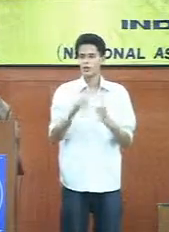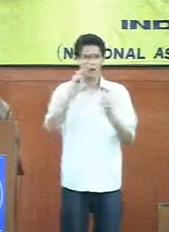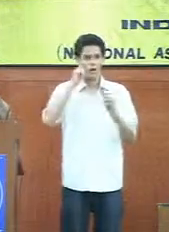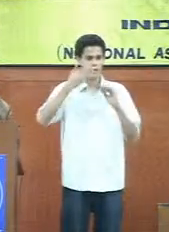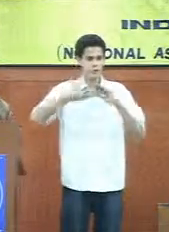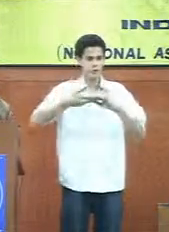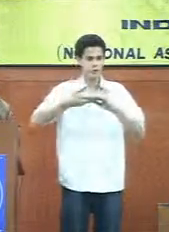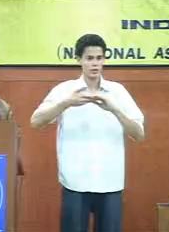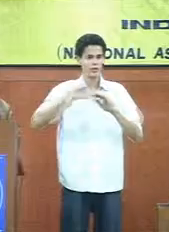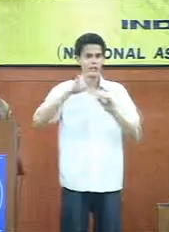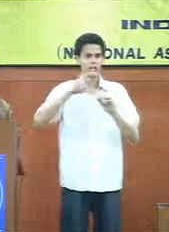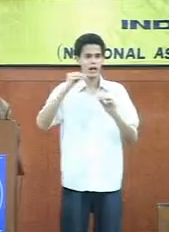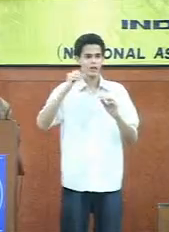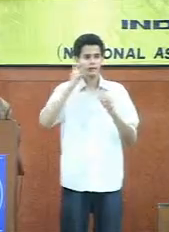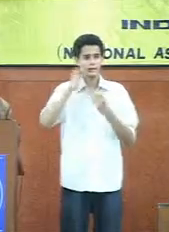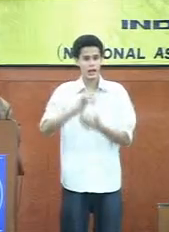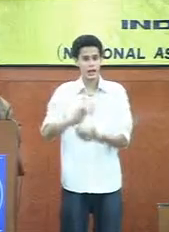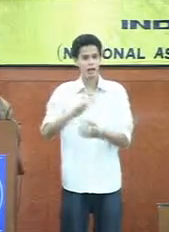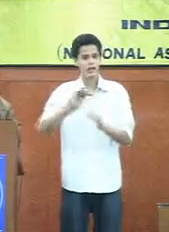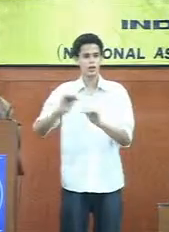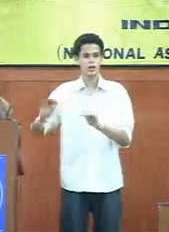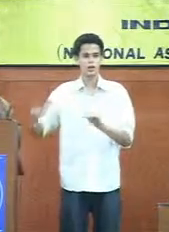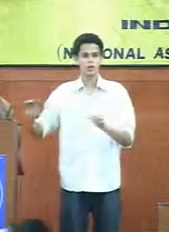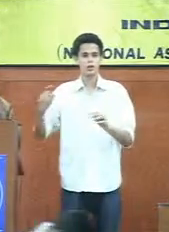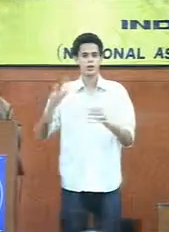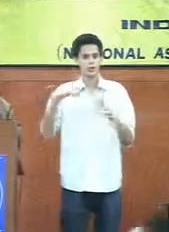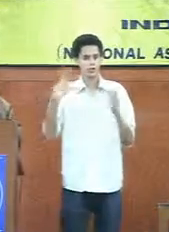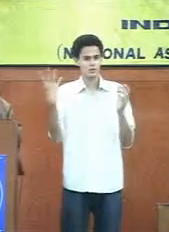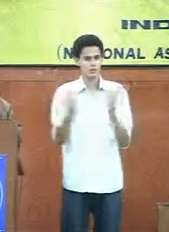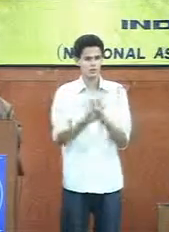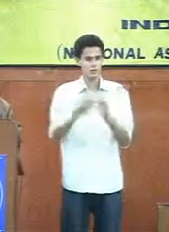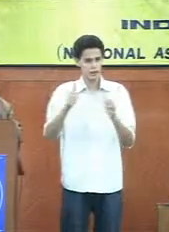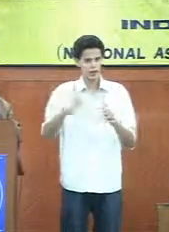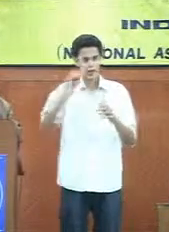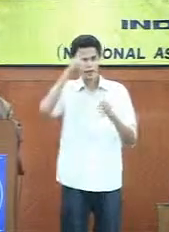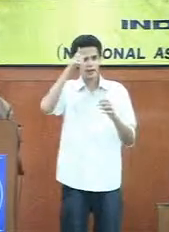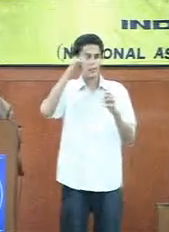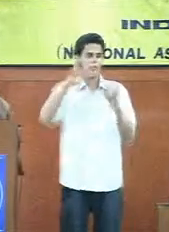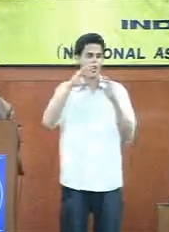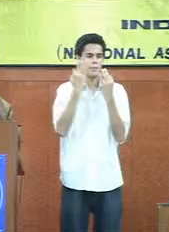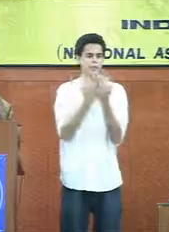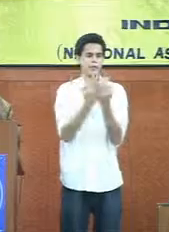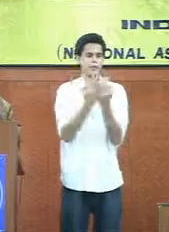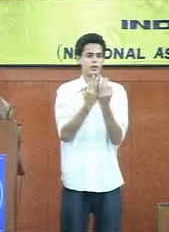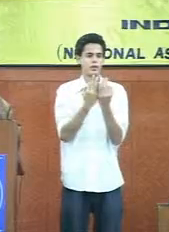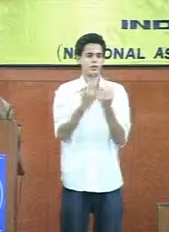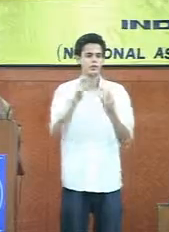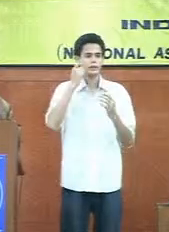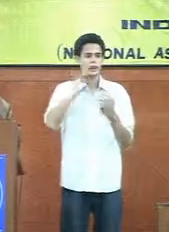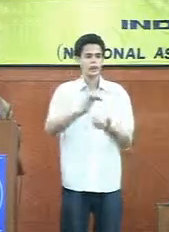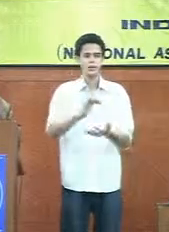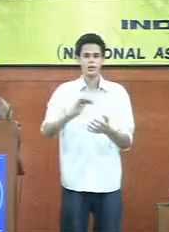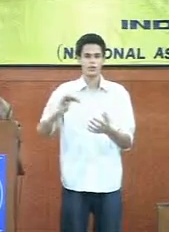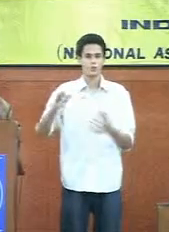his wife and his sons were part of this Hindu undivided family, and